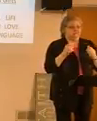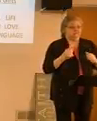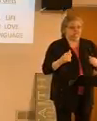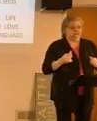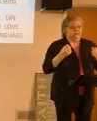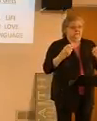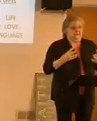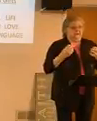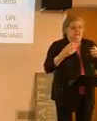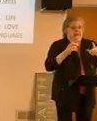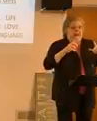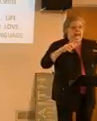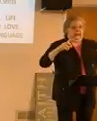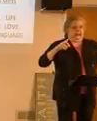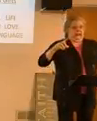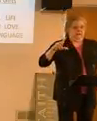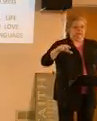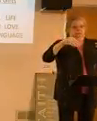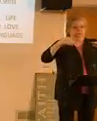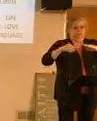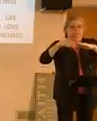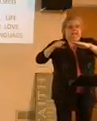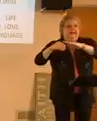has continued to multiply.